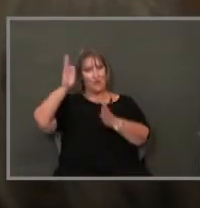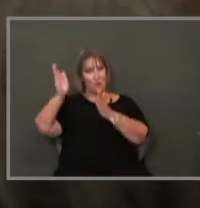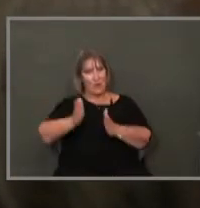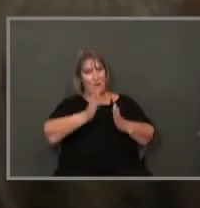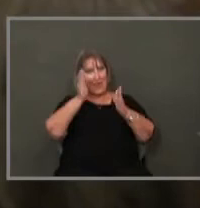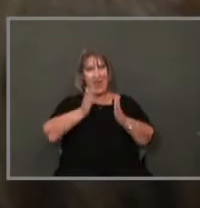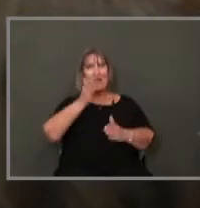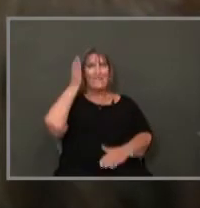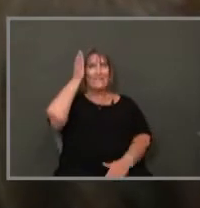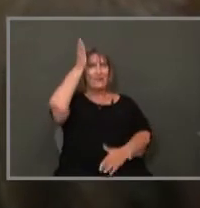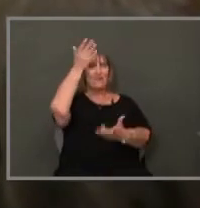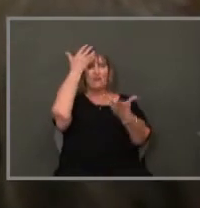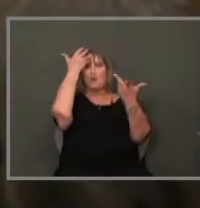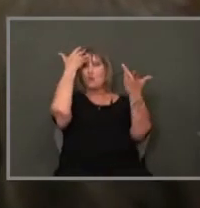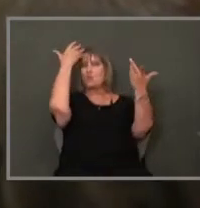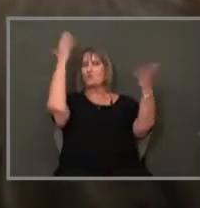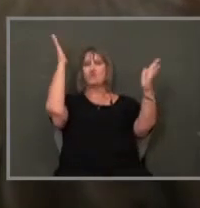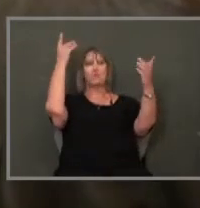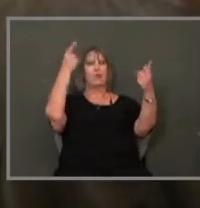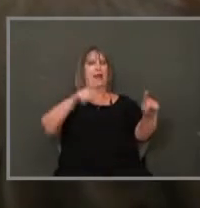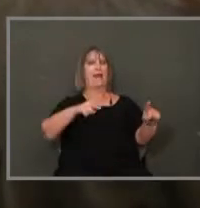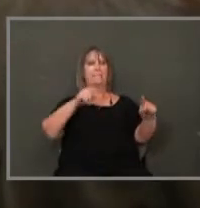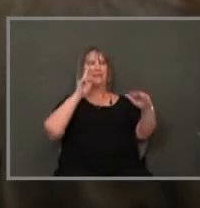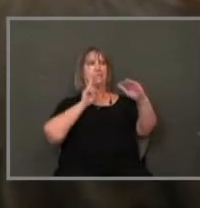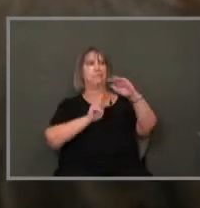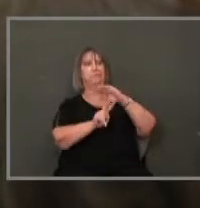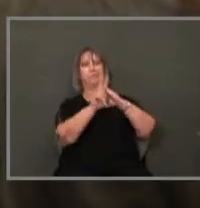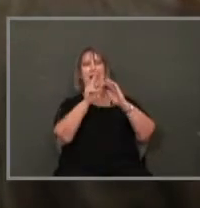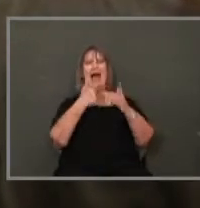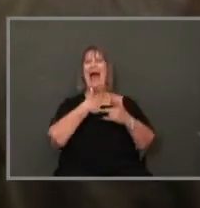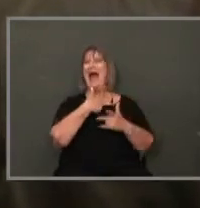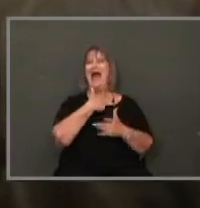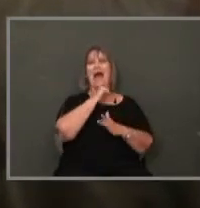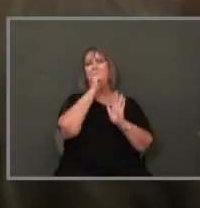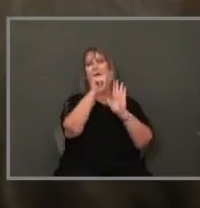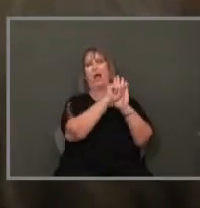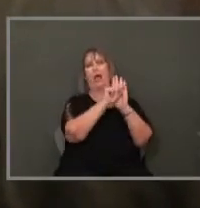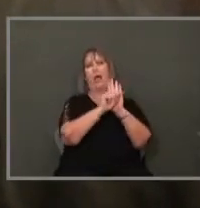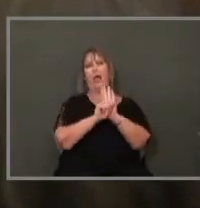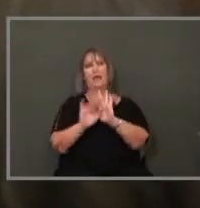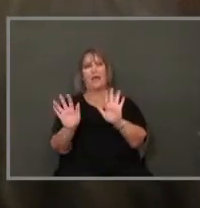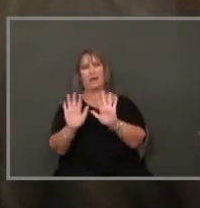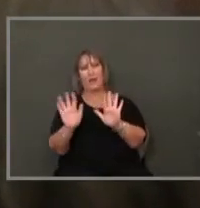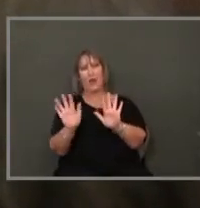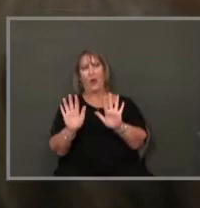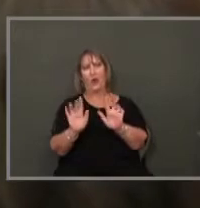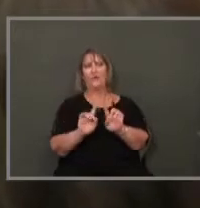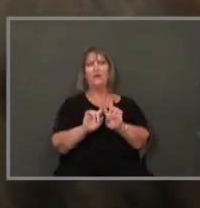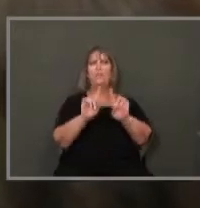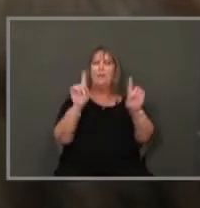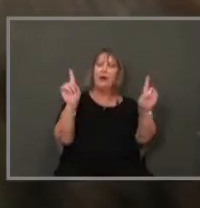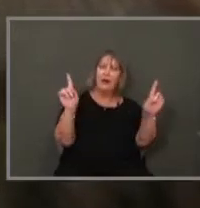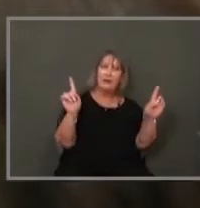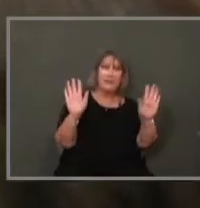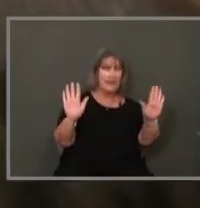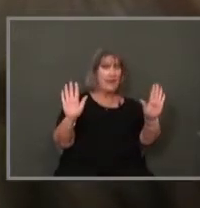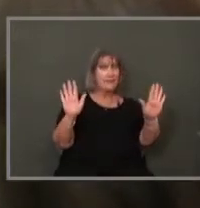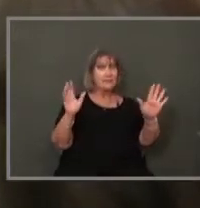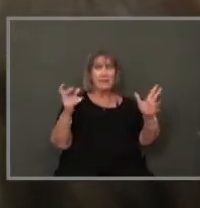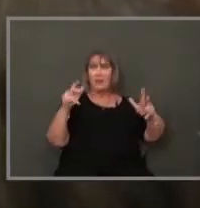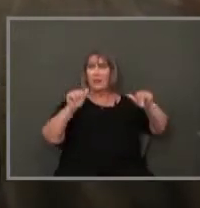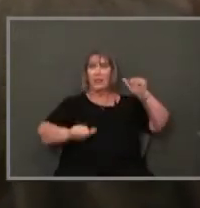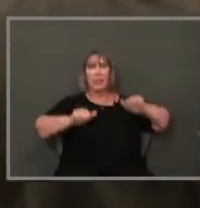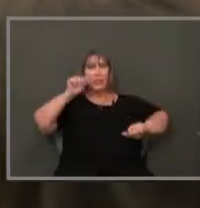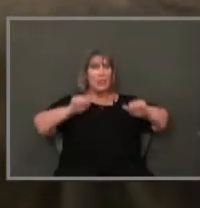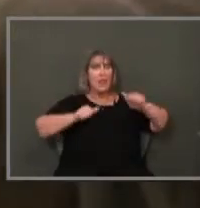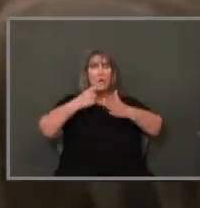is going to happen again. Yeah. I don't want to be a doomsayer, but Kind of feels that way. it's There's not a the lot of feeling. uncertainty, right? It's